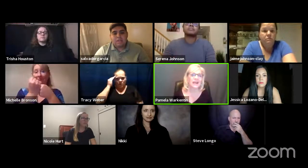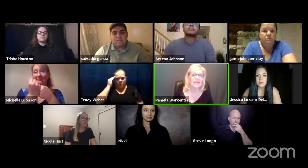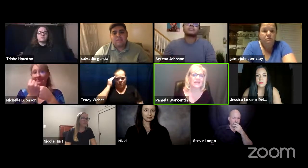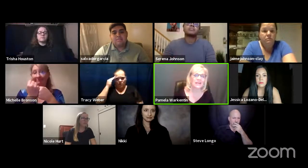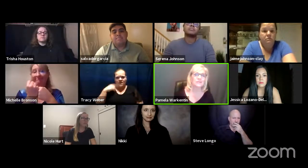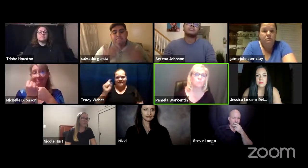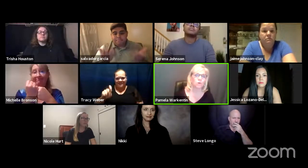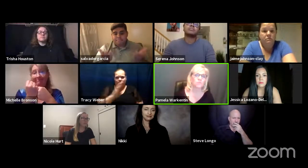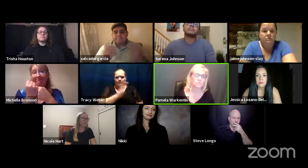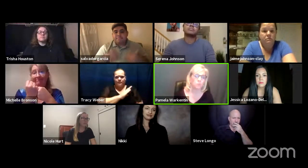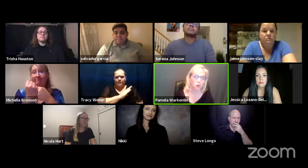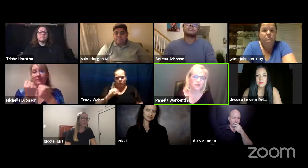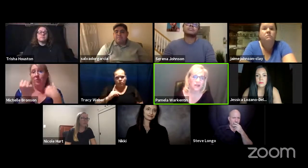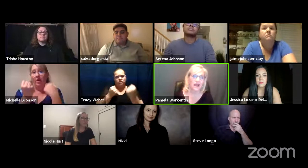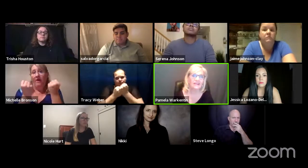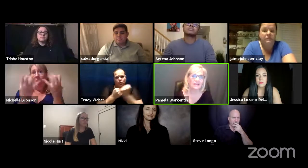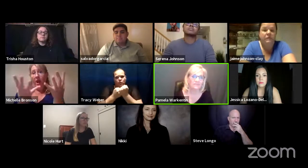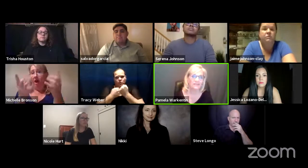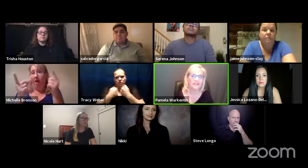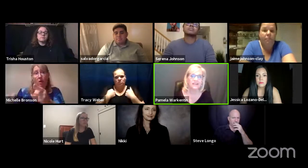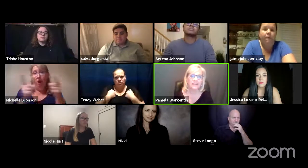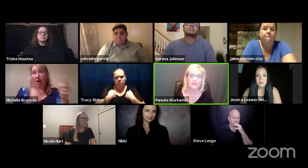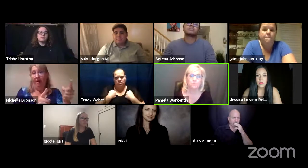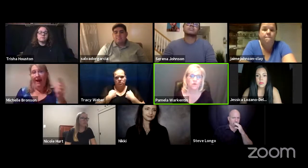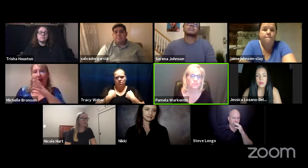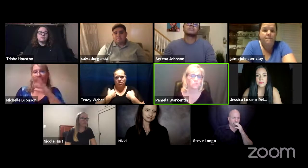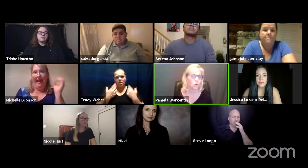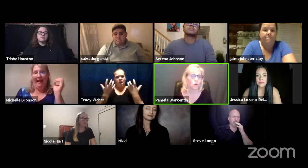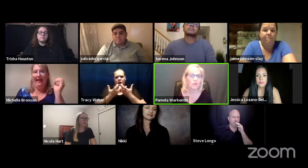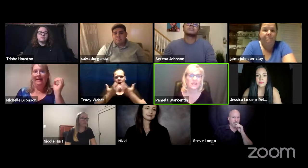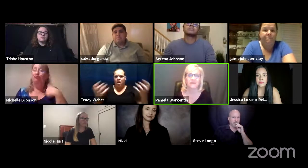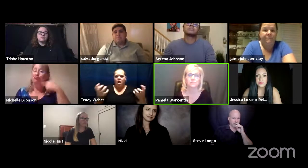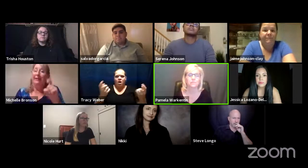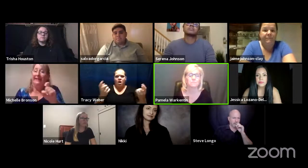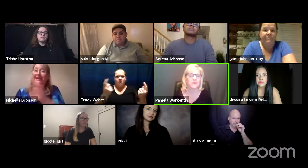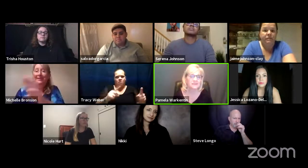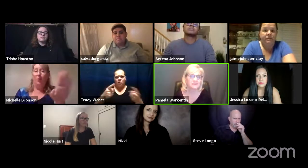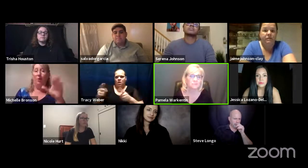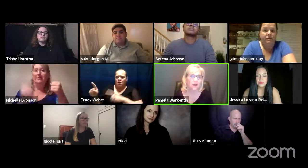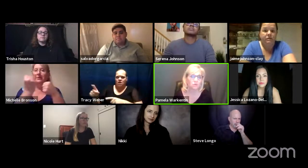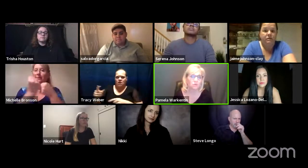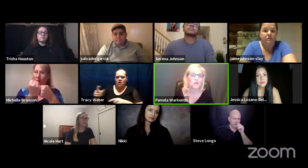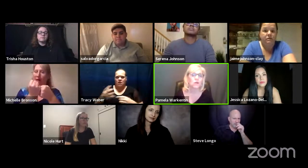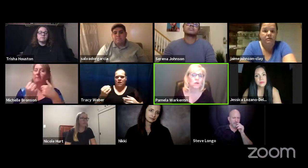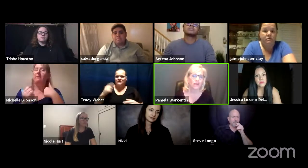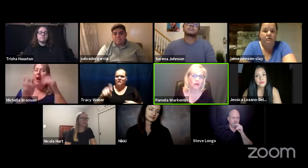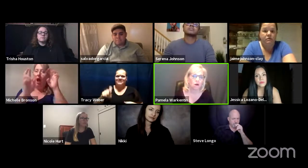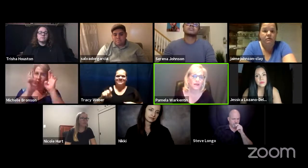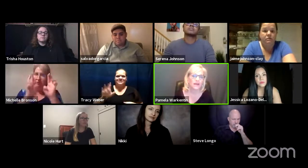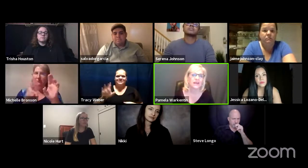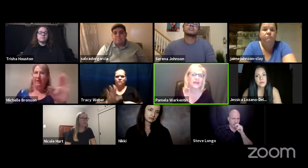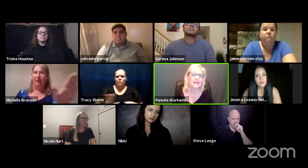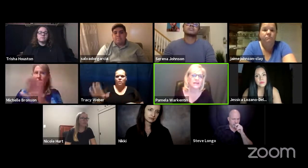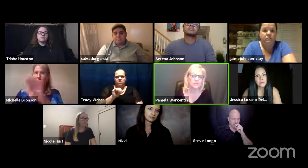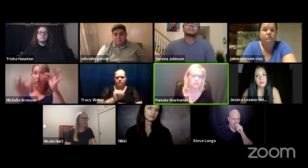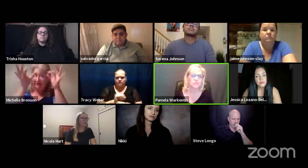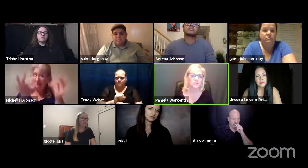I need board support. I definitely need board support. We have tremendous amount going on, and I need your